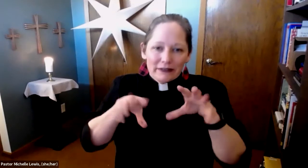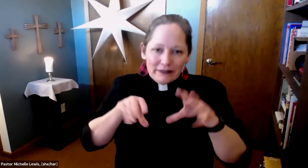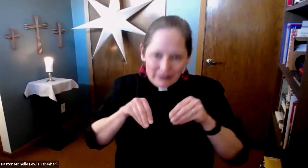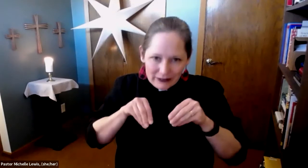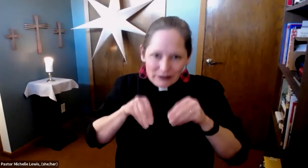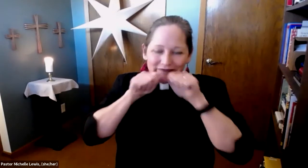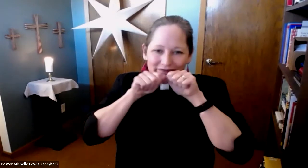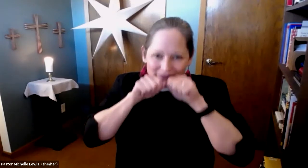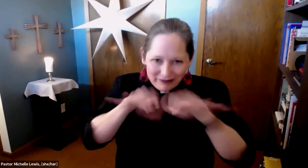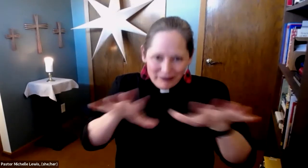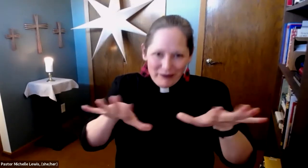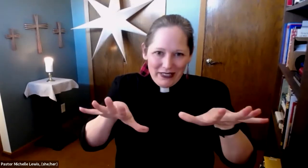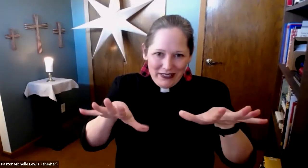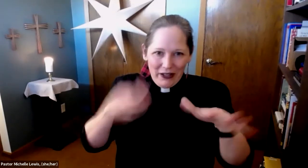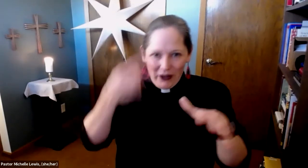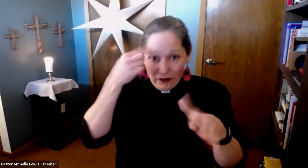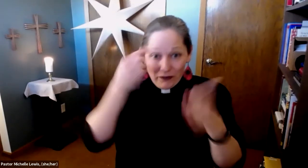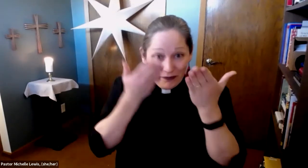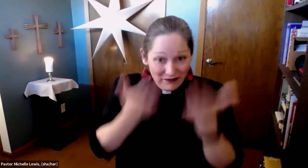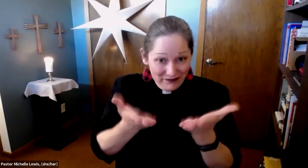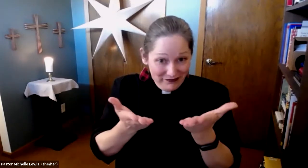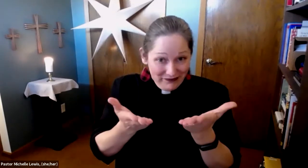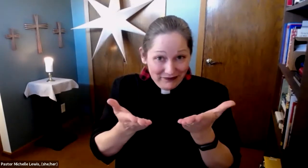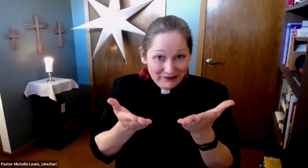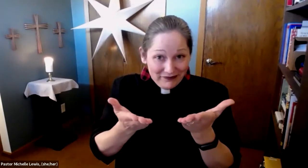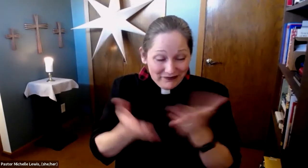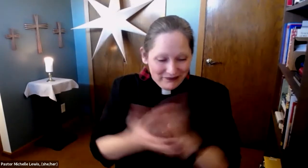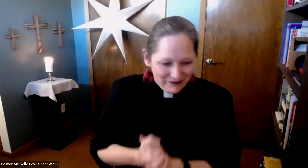As you go, receive this blessing.